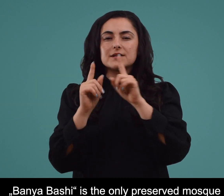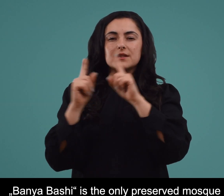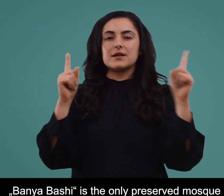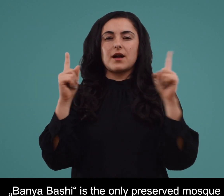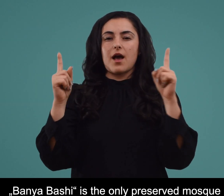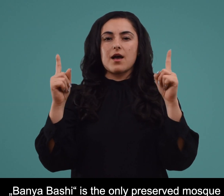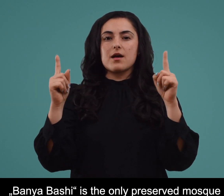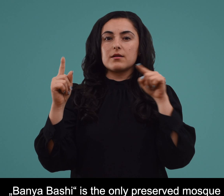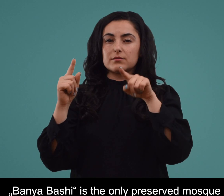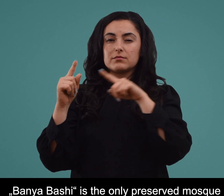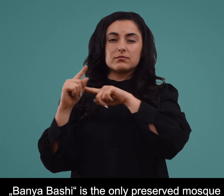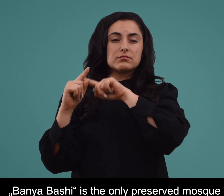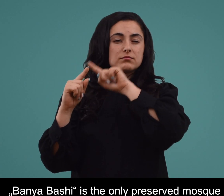functioning.